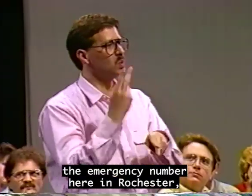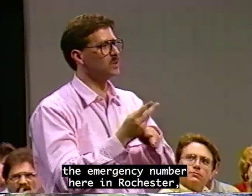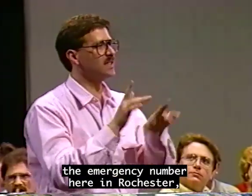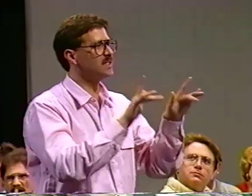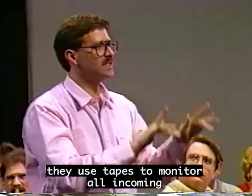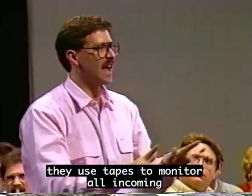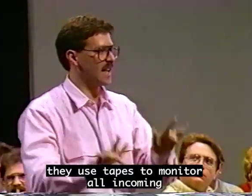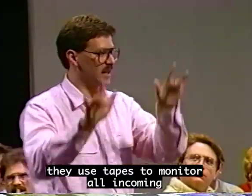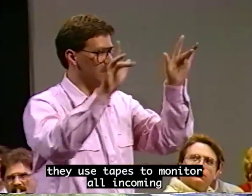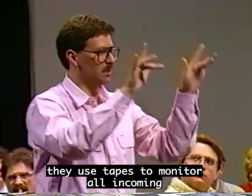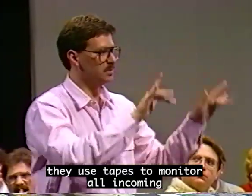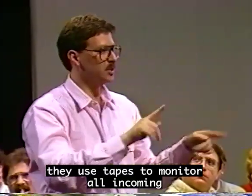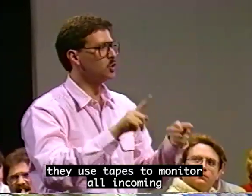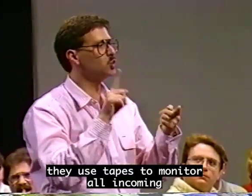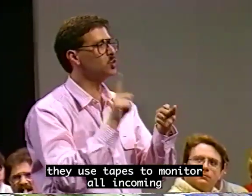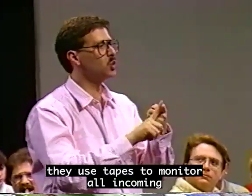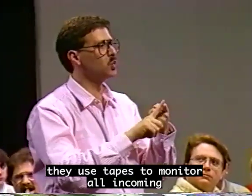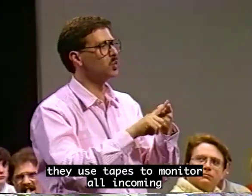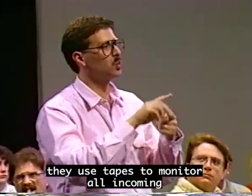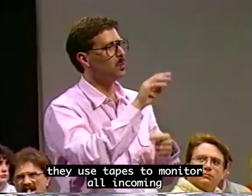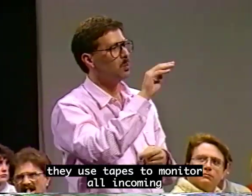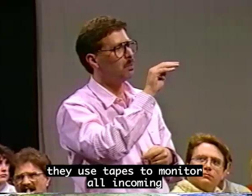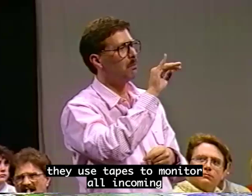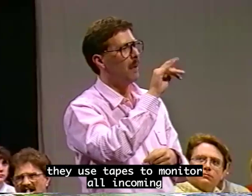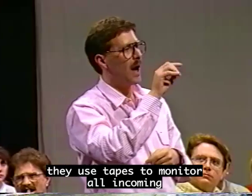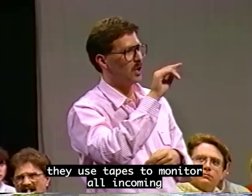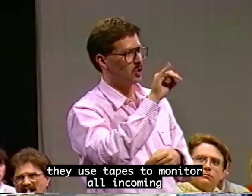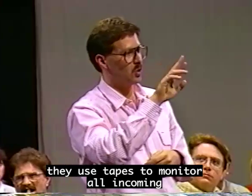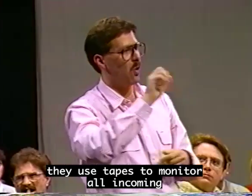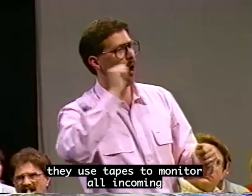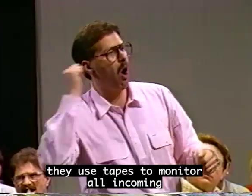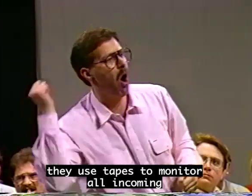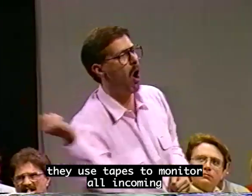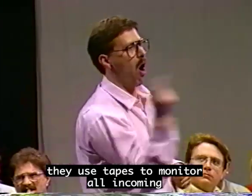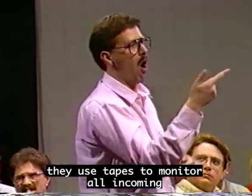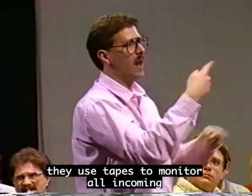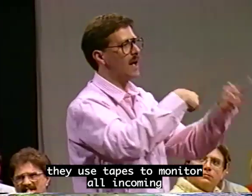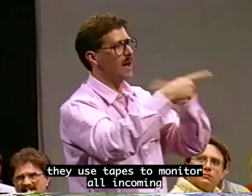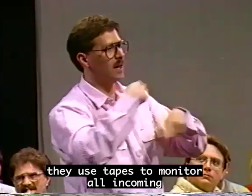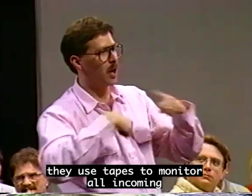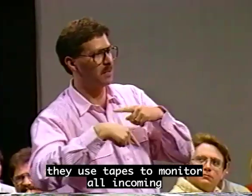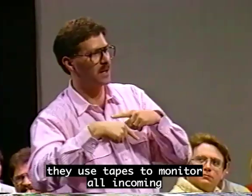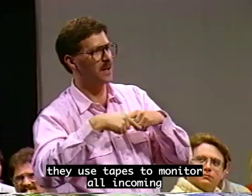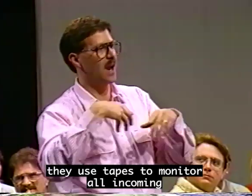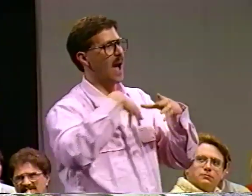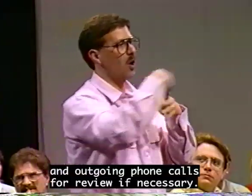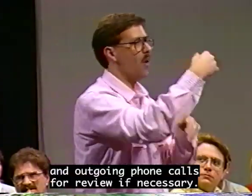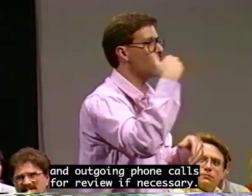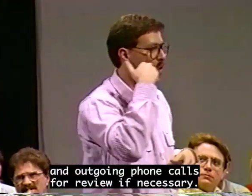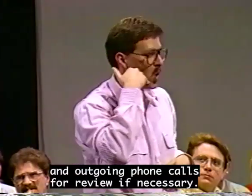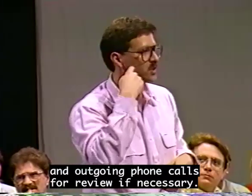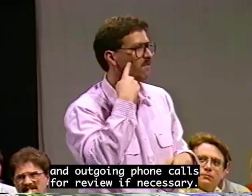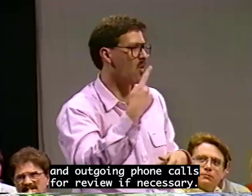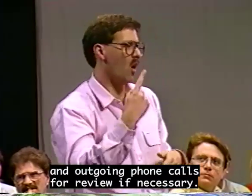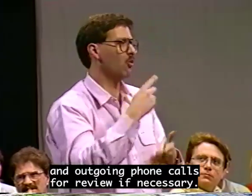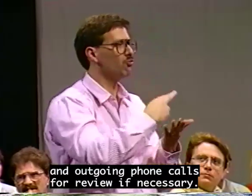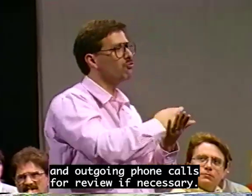Rochester, they use tapes to monitor all incoming and outgoing phone